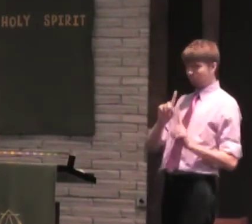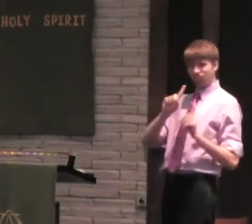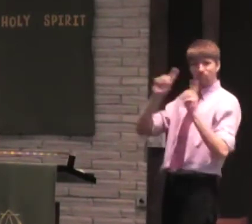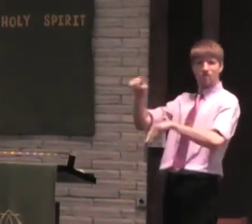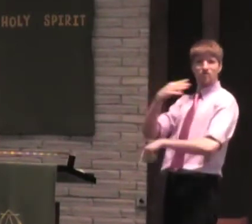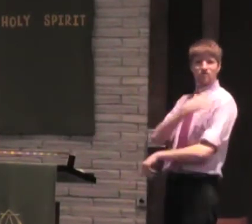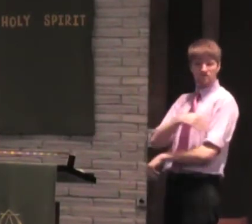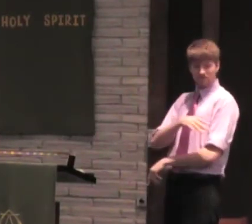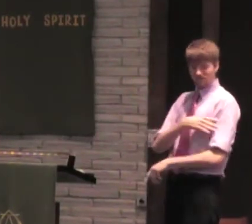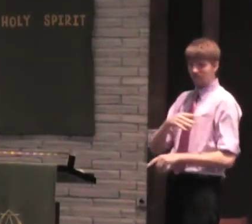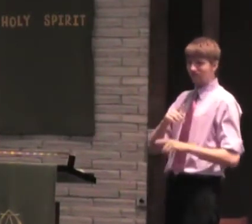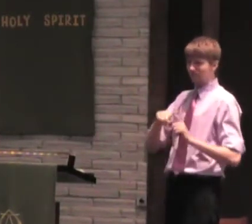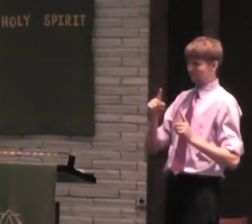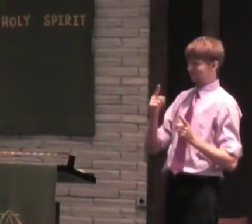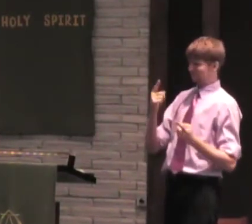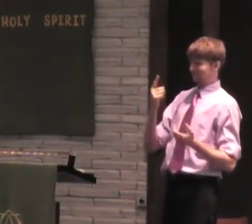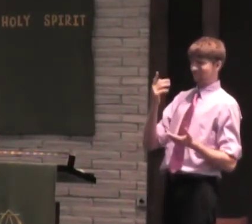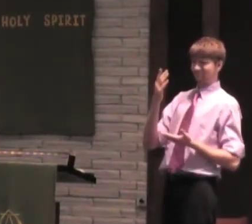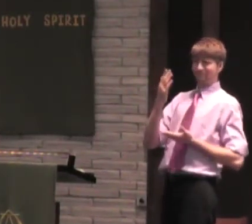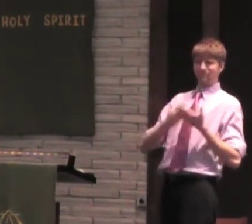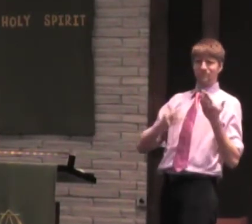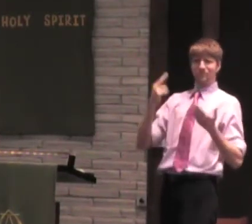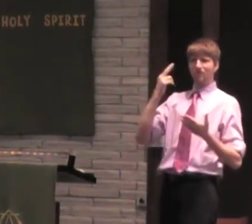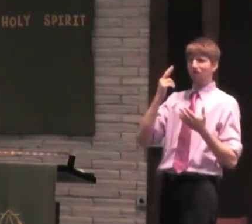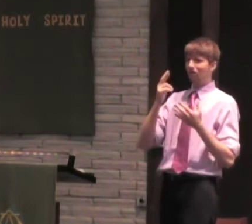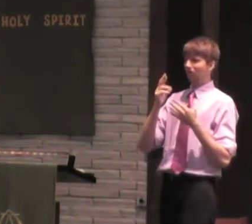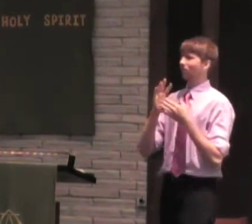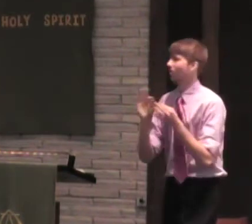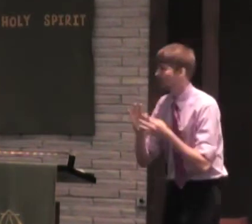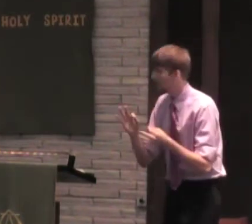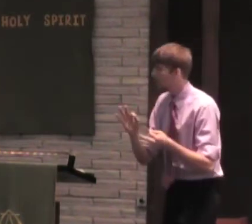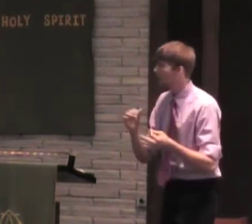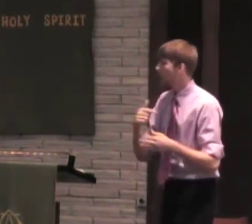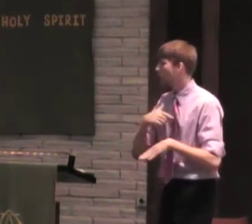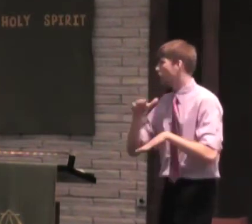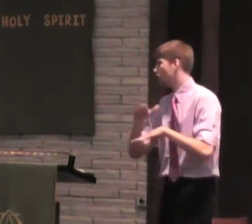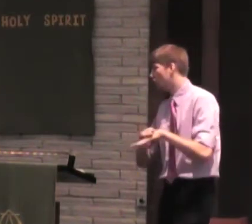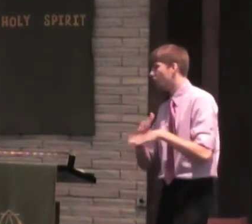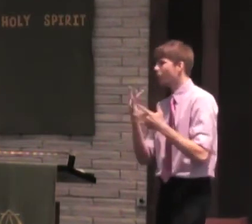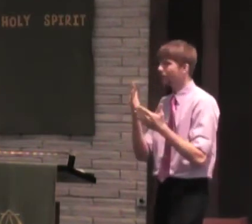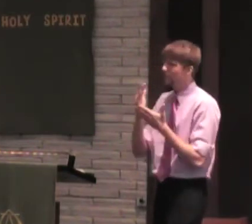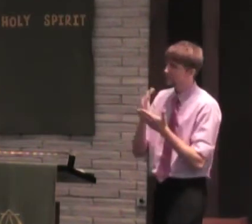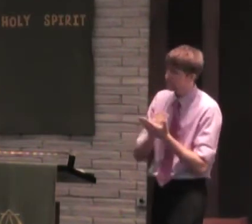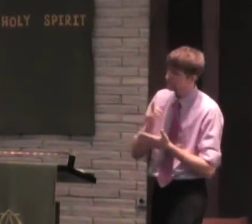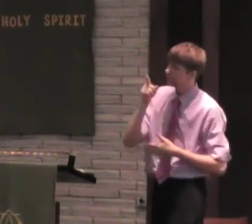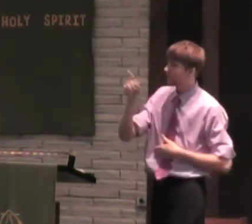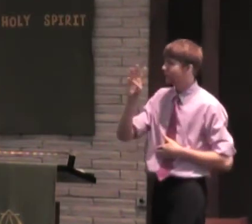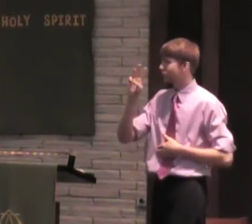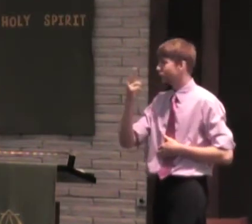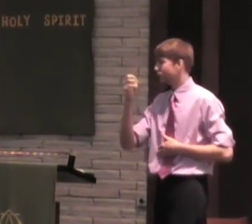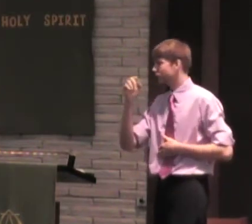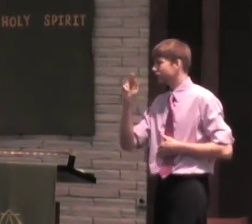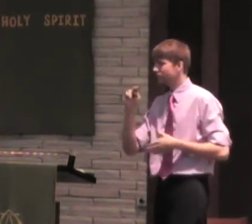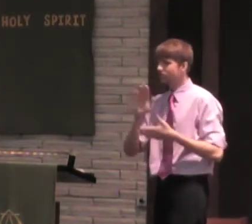And inside, Noah thought, oh, I'm deciding to go to Scotland. But for some reason, he told her, oh, I'm on the waiting list